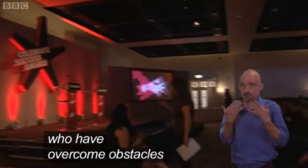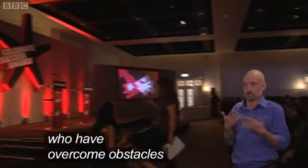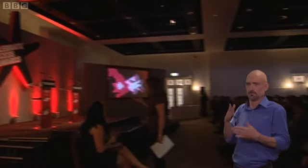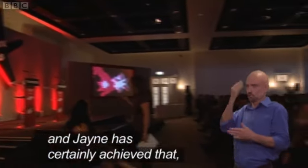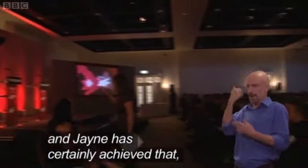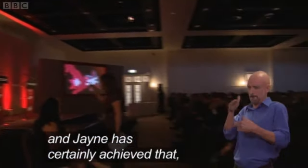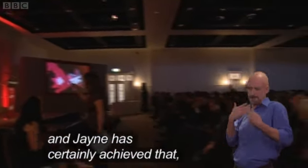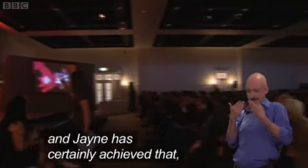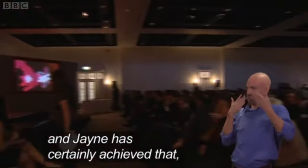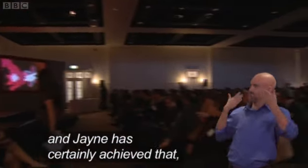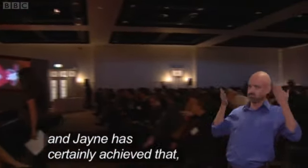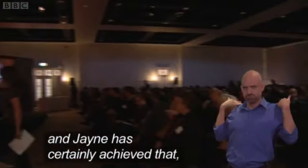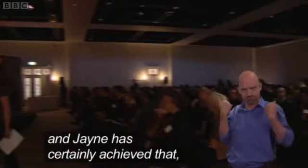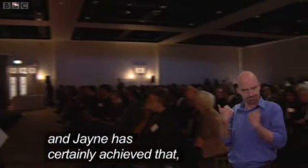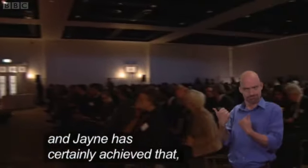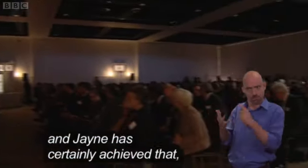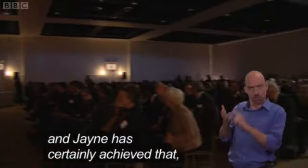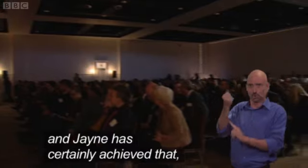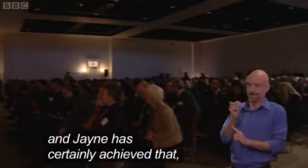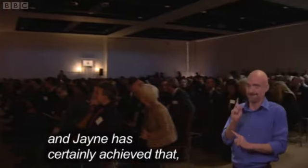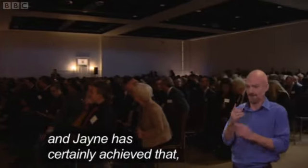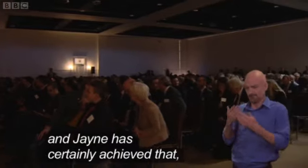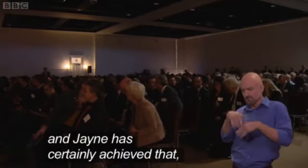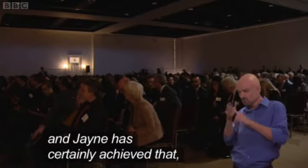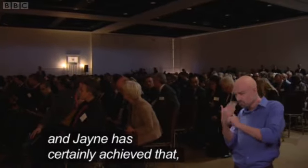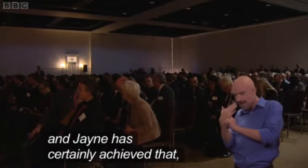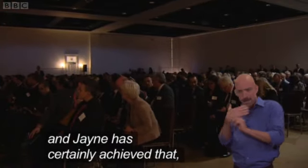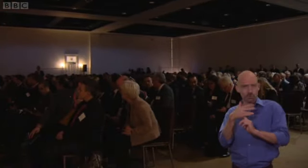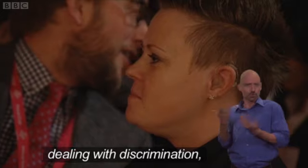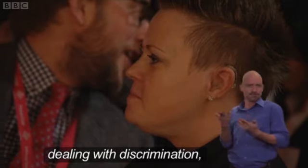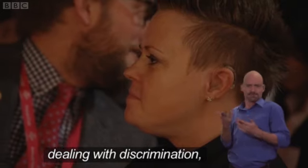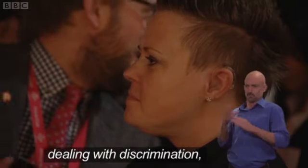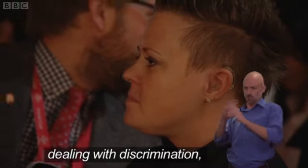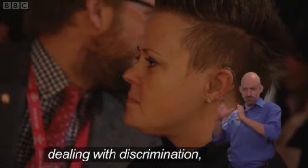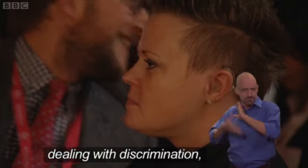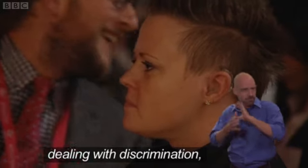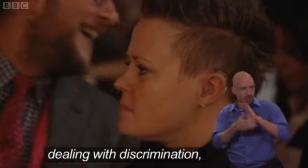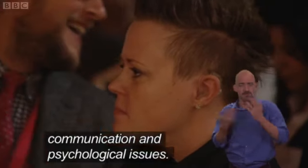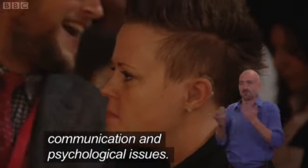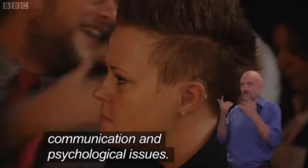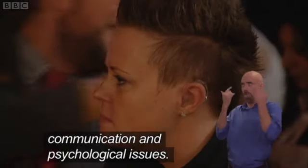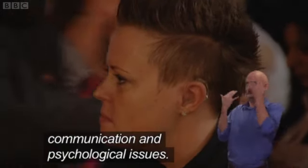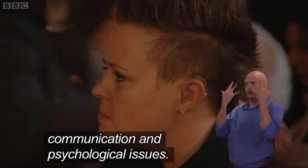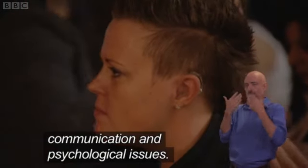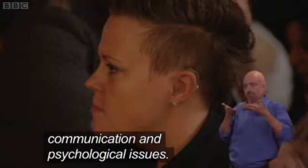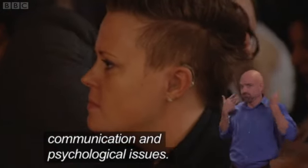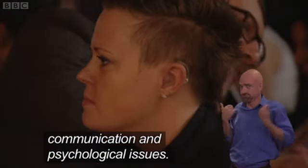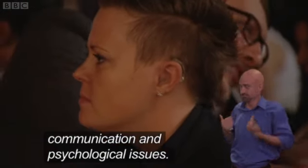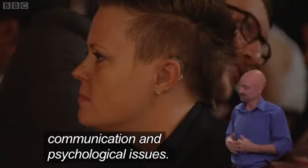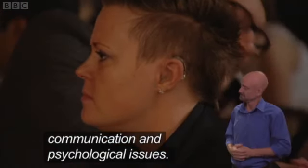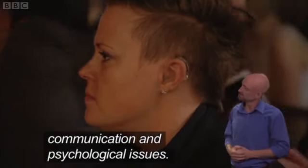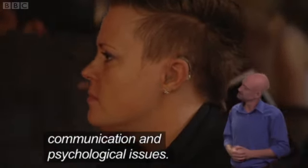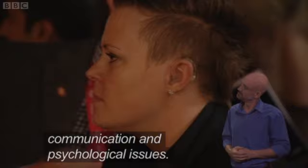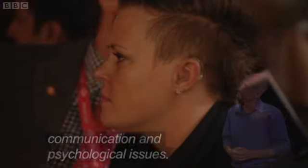Jayne certainly achieved that, dealing with discrimination, communication and psychological issues.